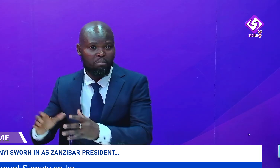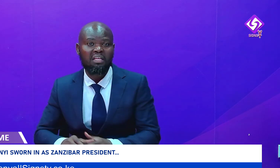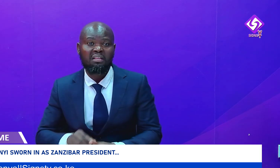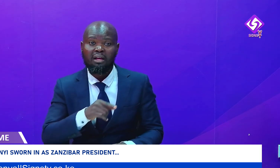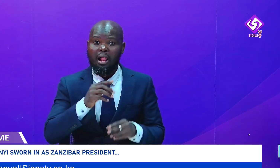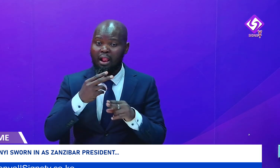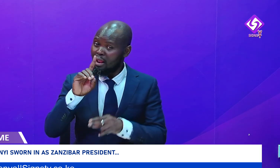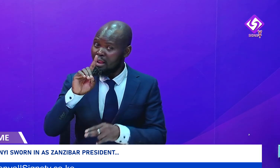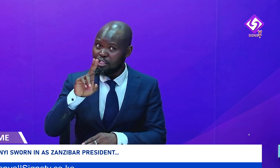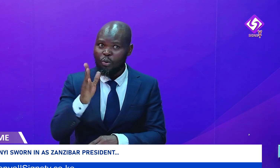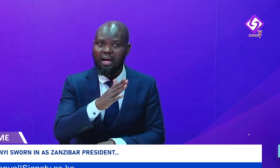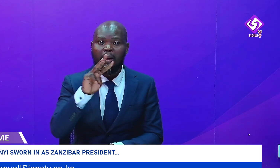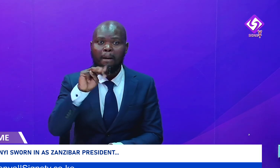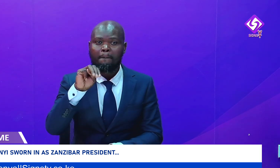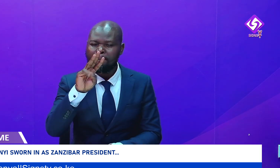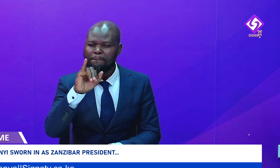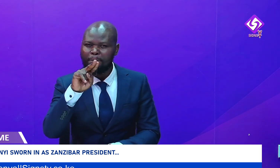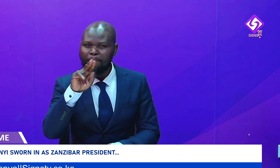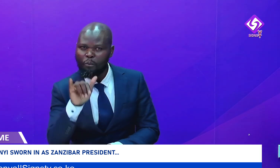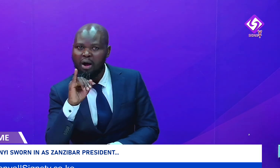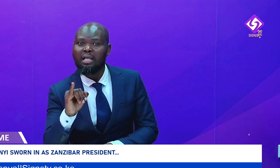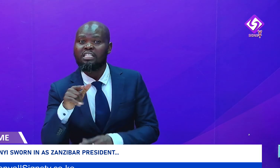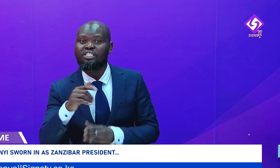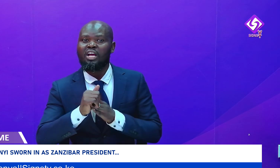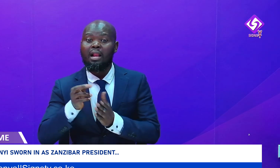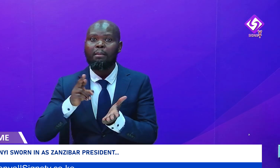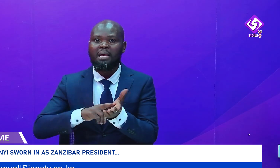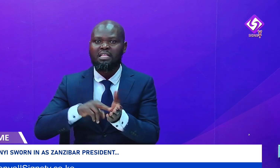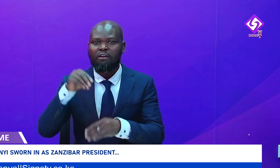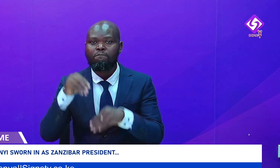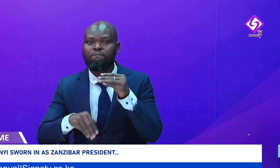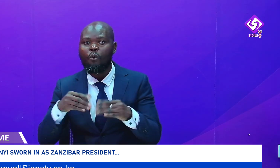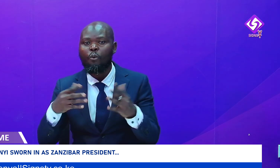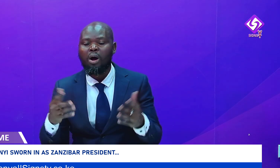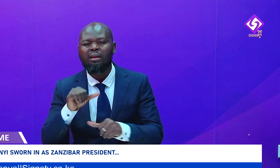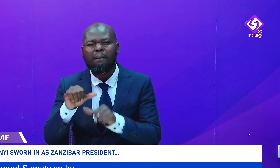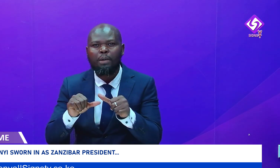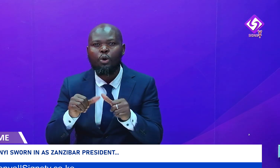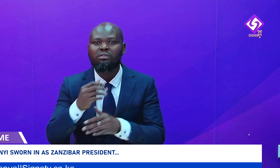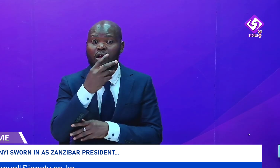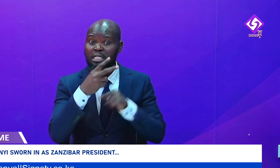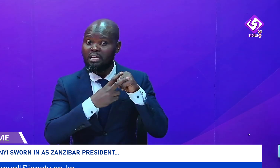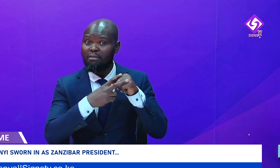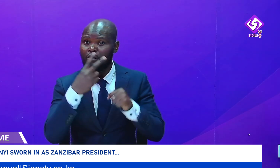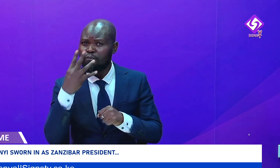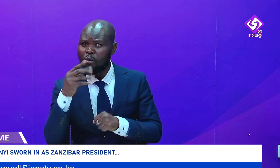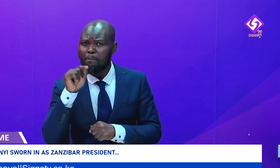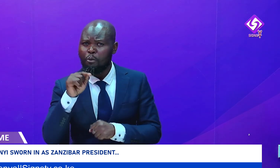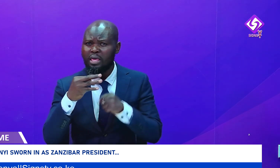parties. Dr. Mwinyi secured a re-election with about 74.8% of the vote, extending